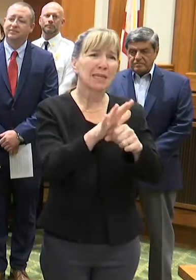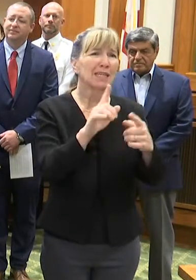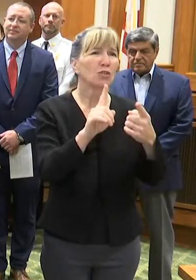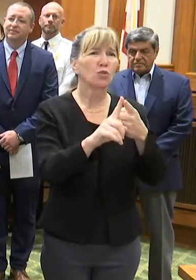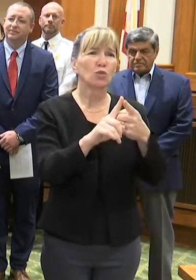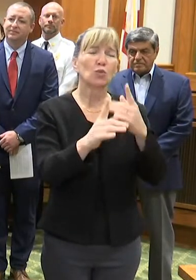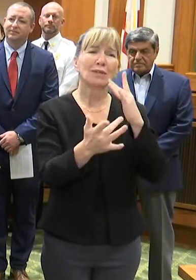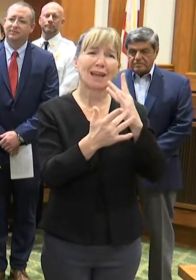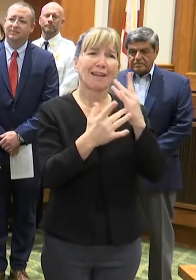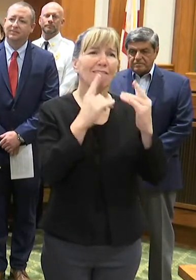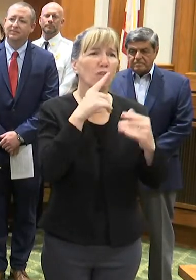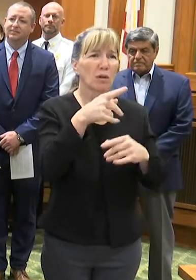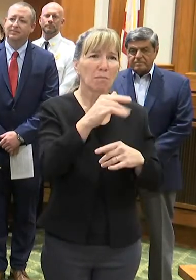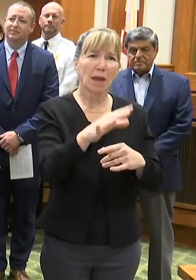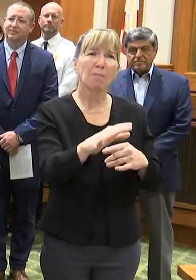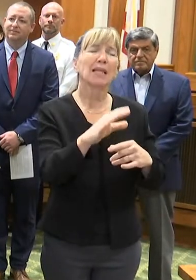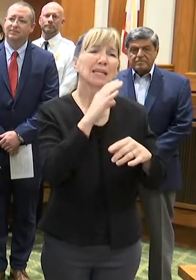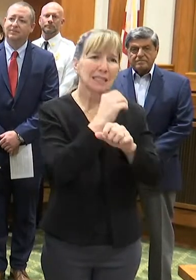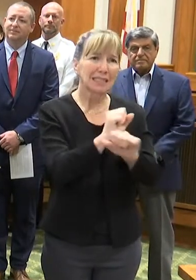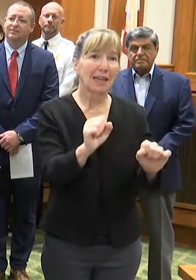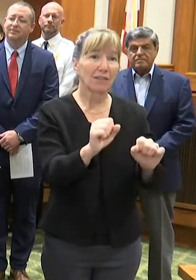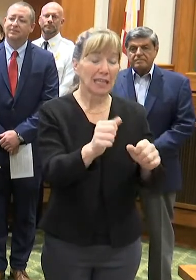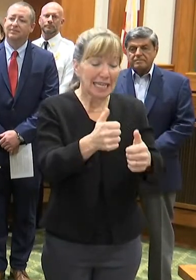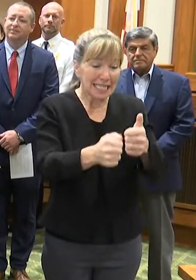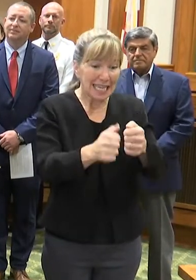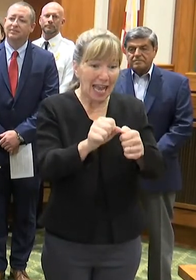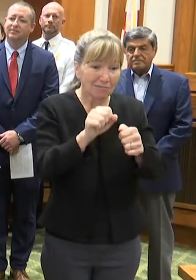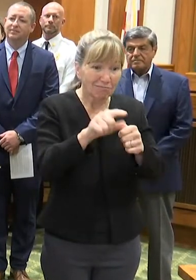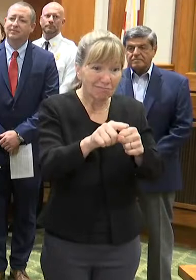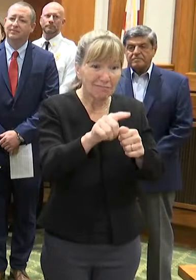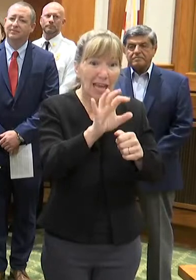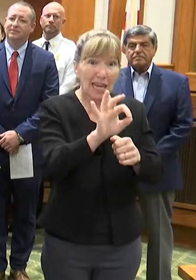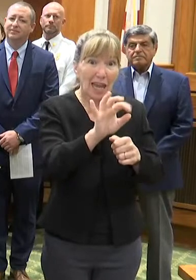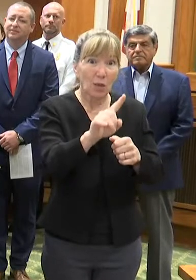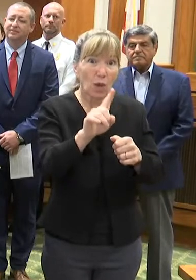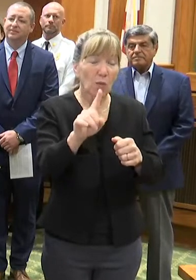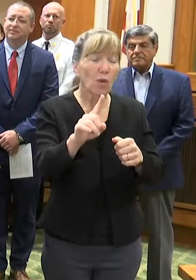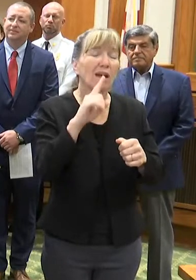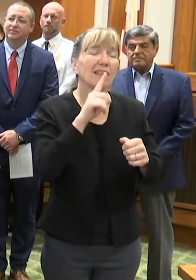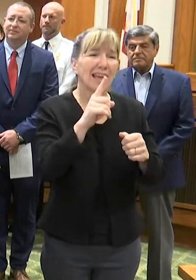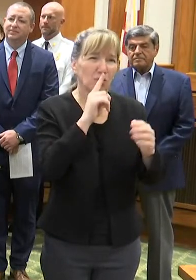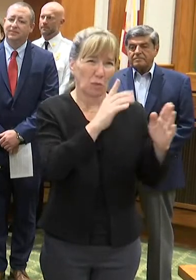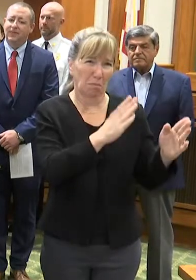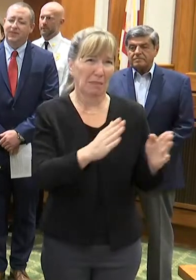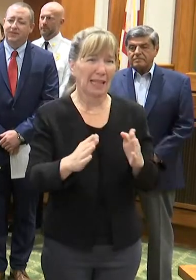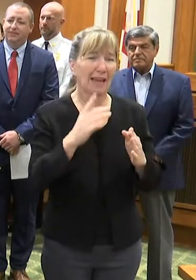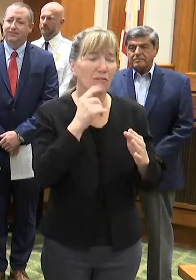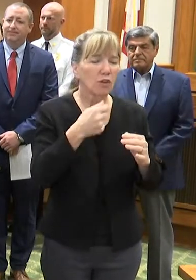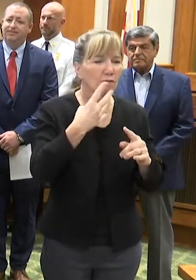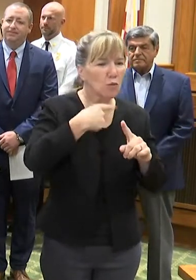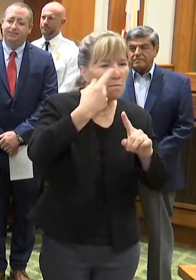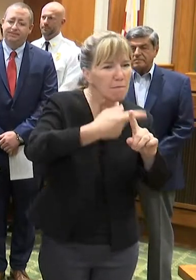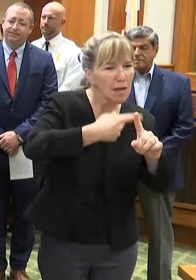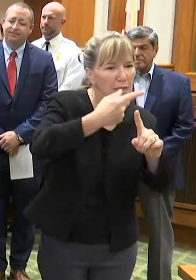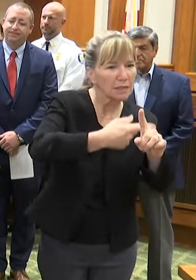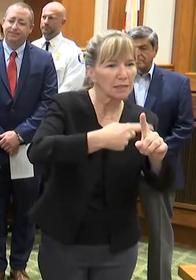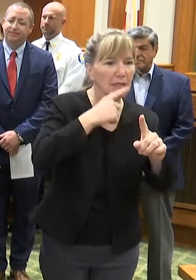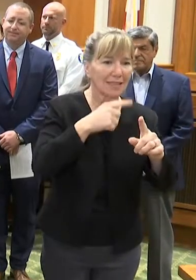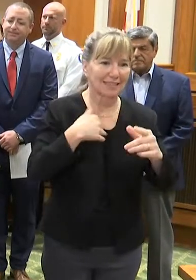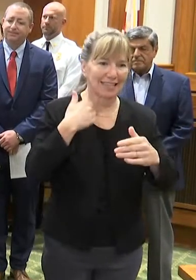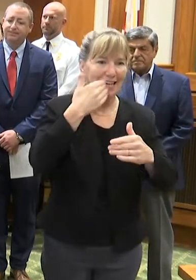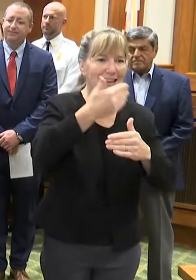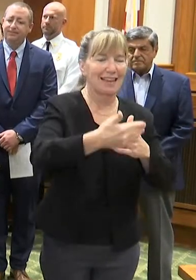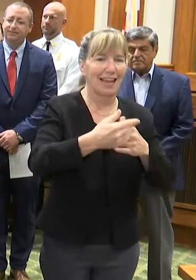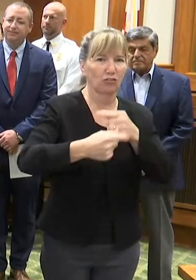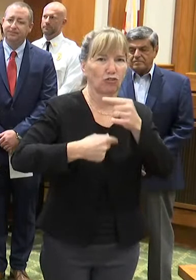technology initiatives. Text to 911 is one of several initiatives planned in the next few months. This is part of our Next Generation 911